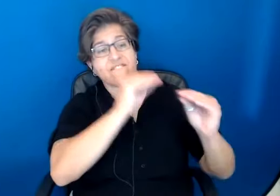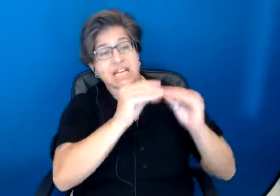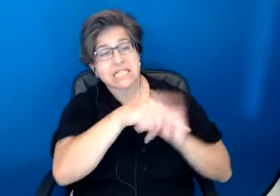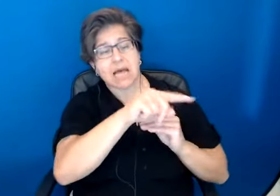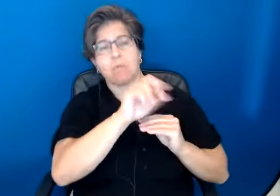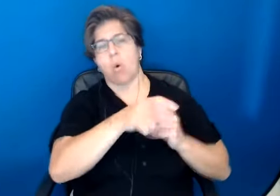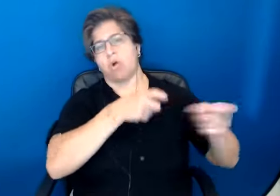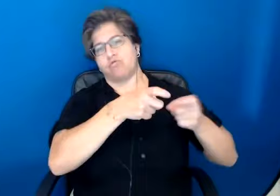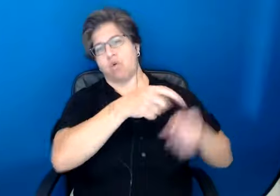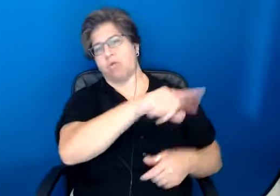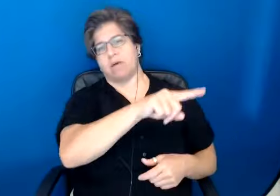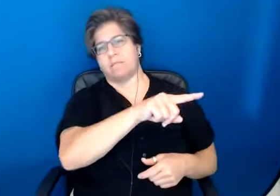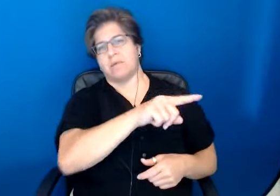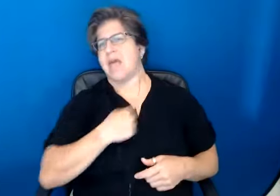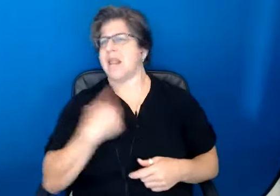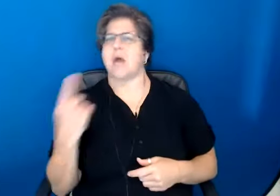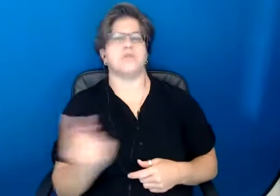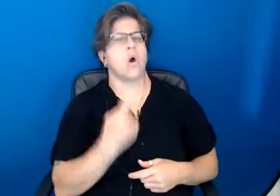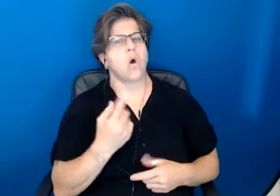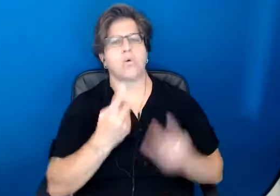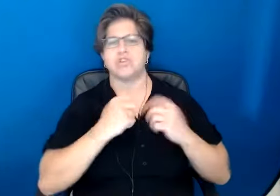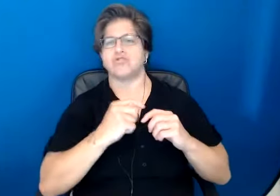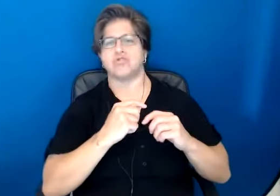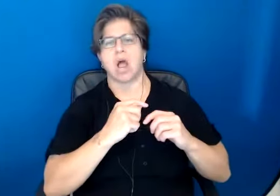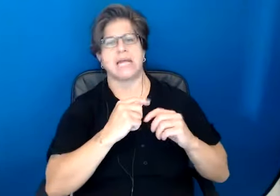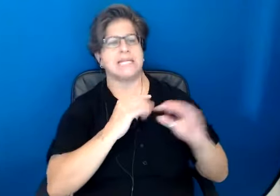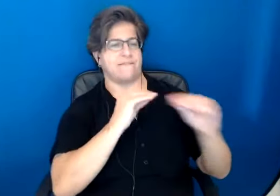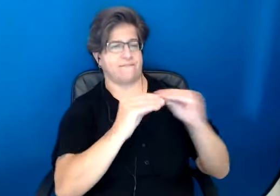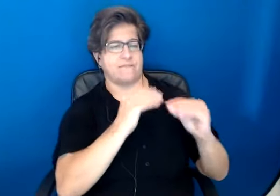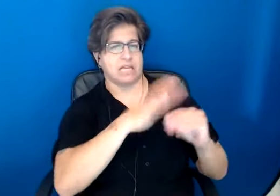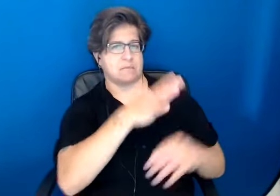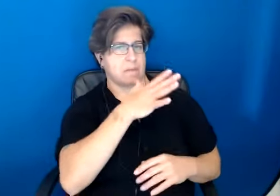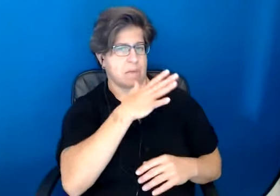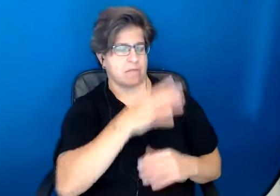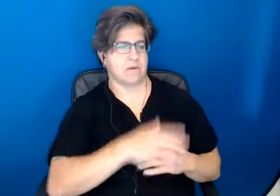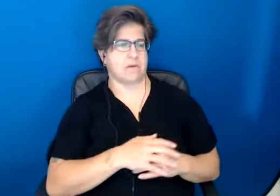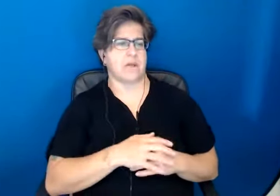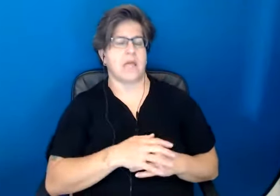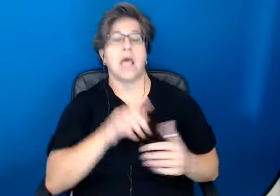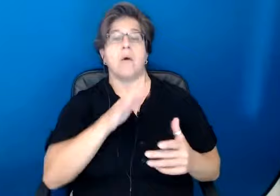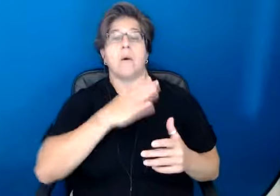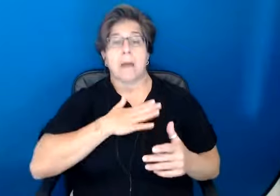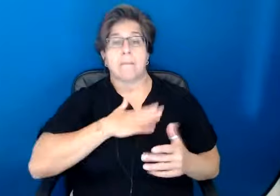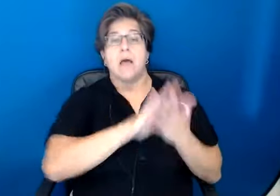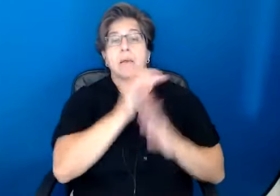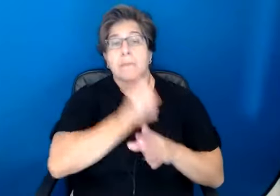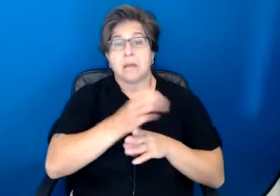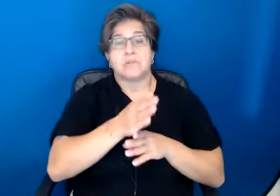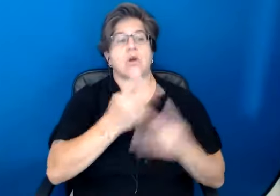And in amongst that, I considered nobody, because I didn't know how to. The only thing I knew how to do was try and keep my mum happy, try